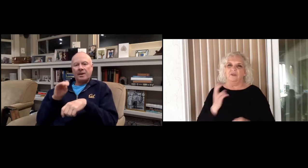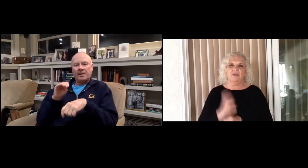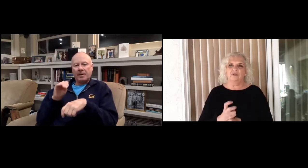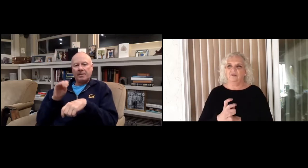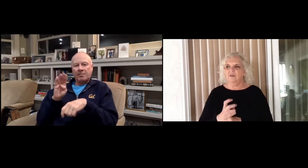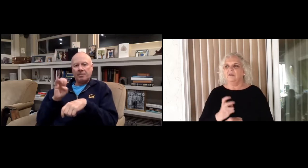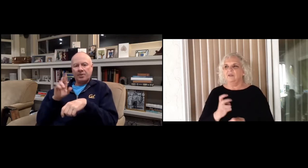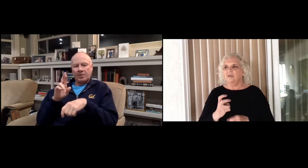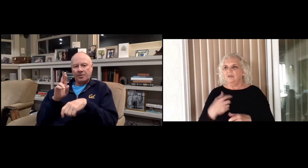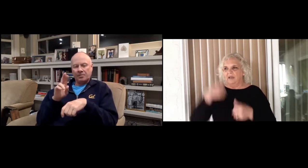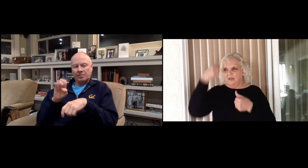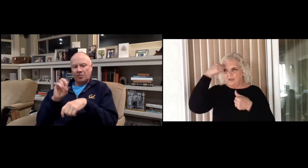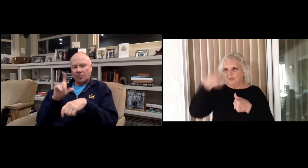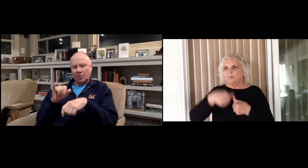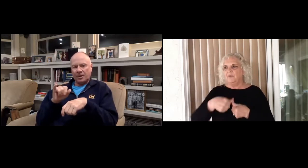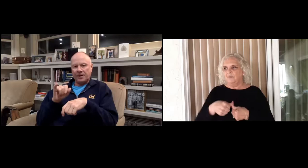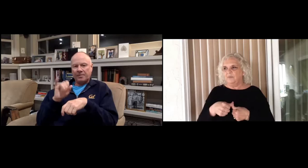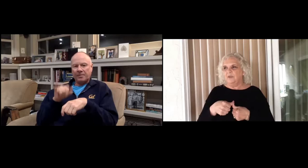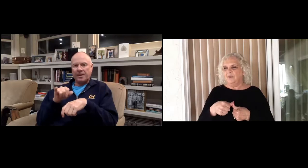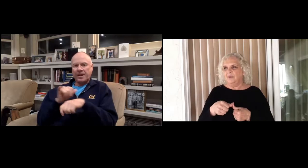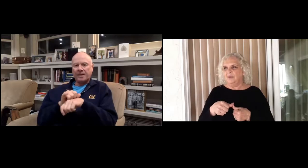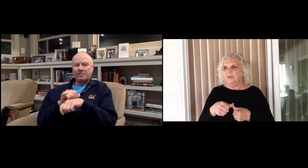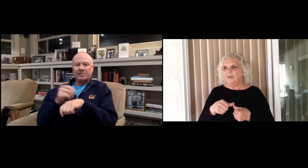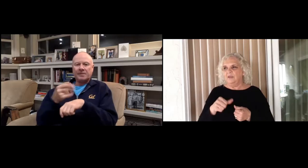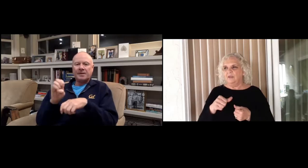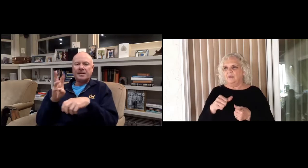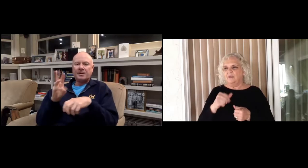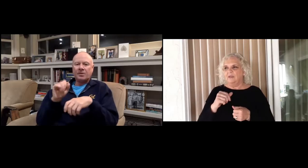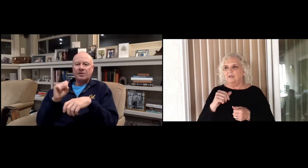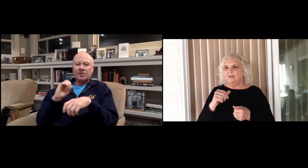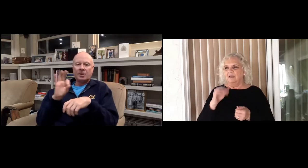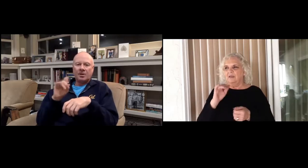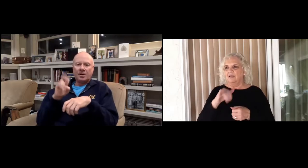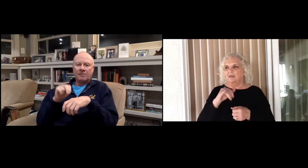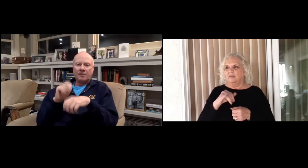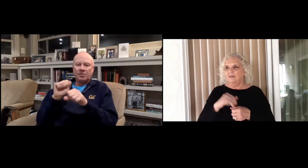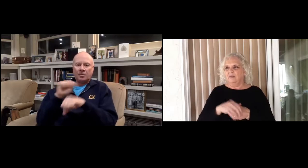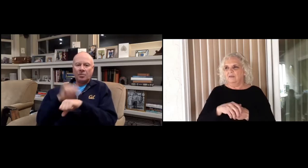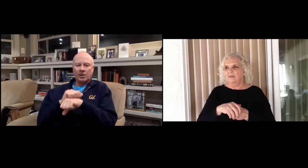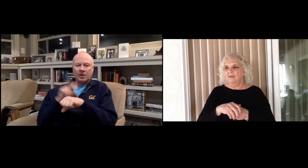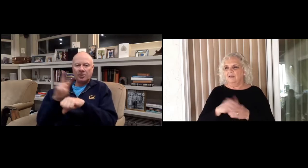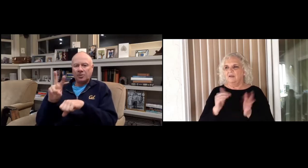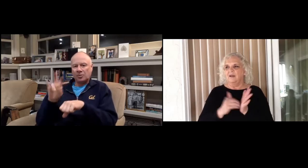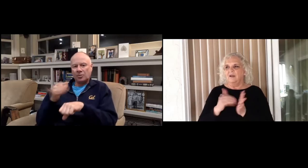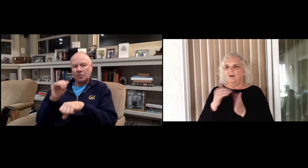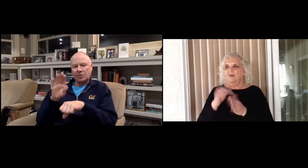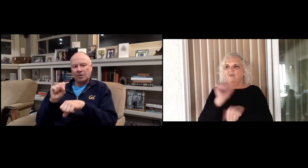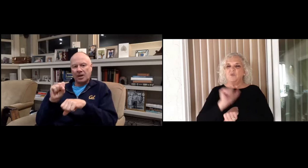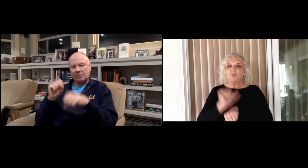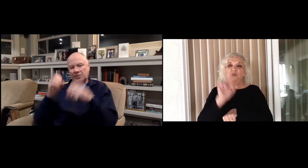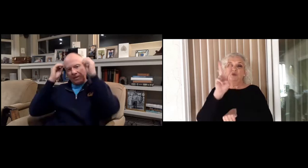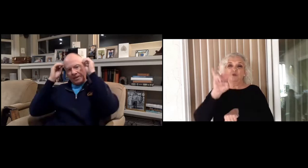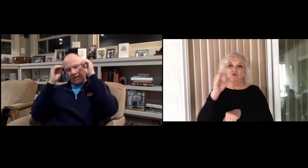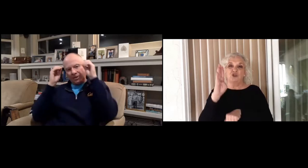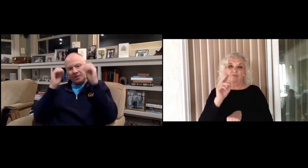I remember early that he was often working 2